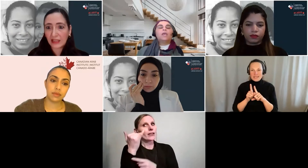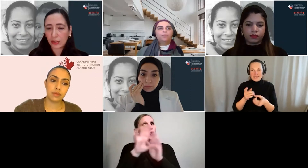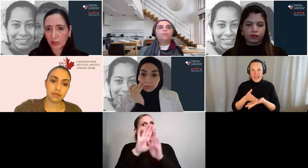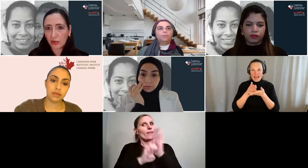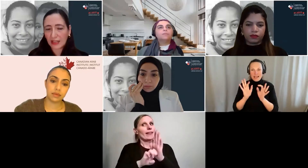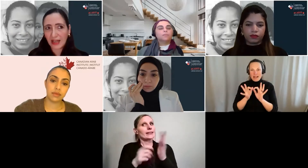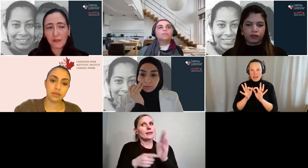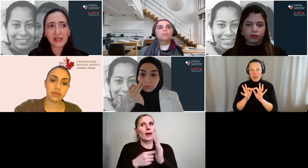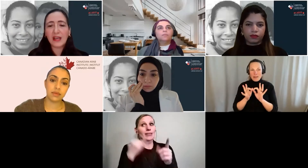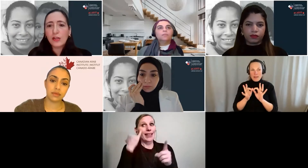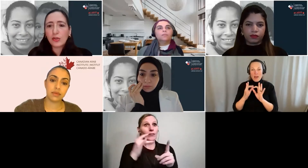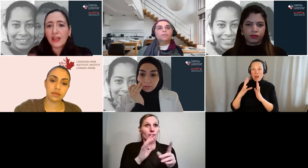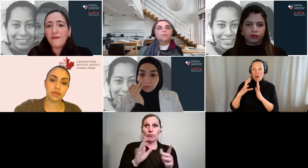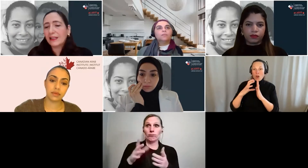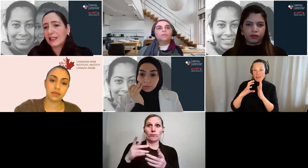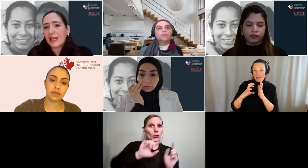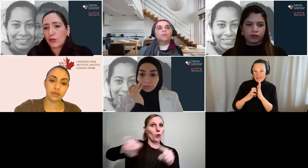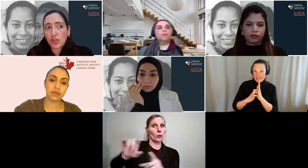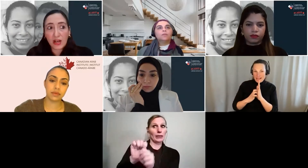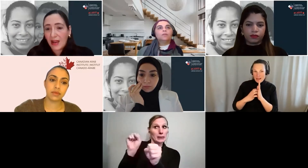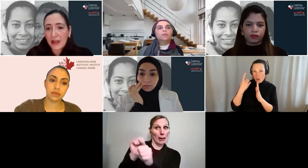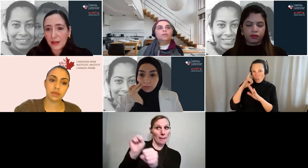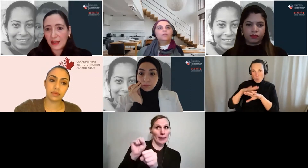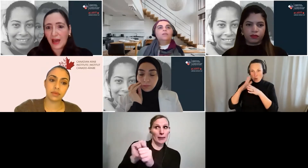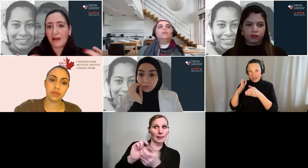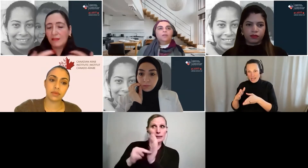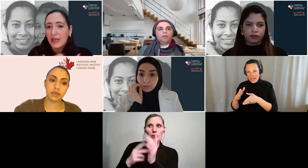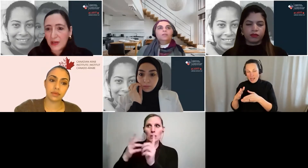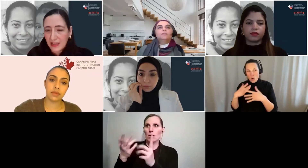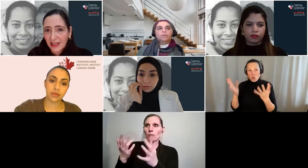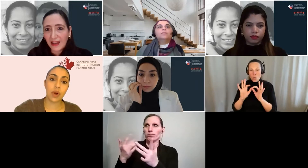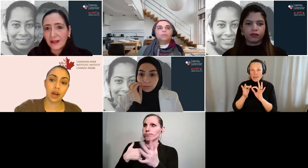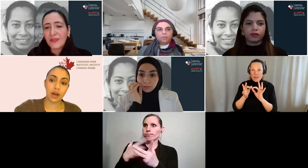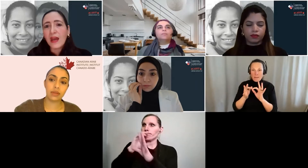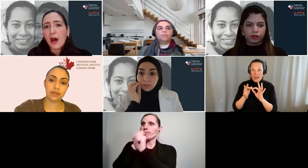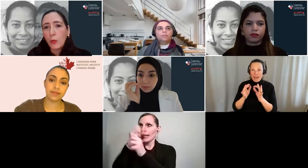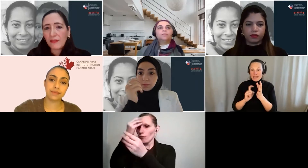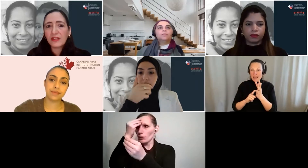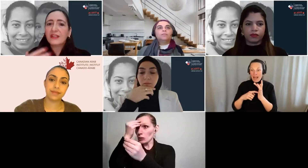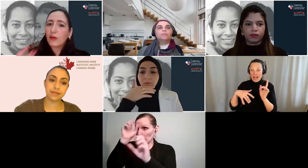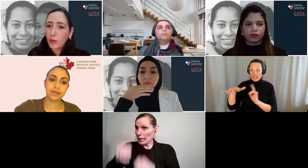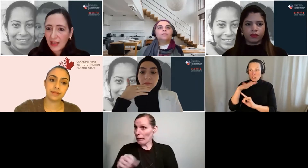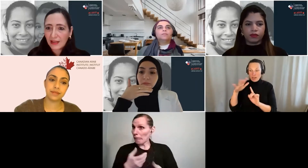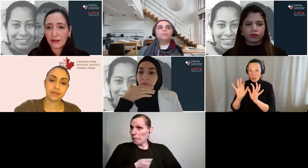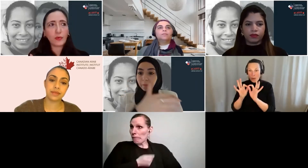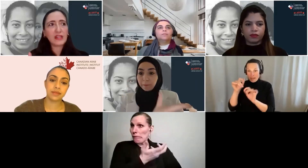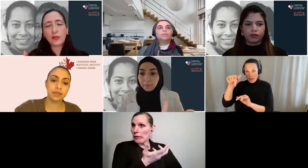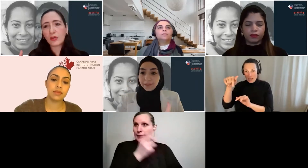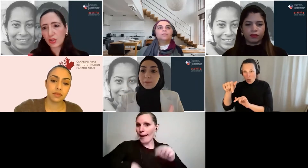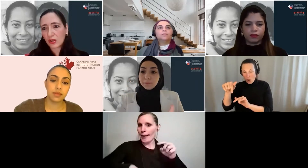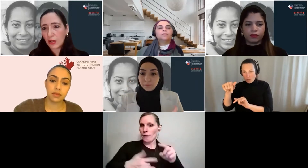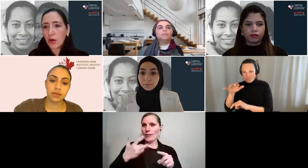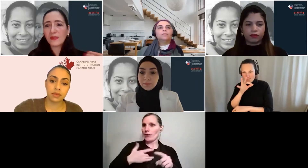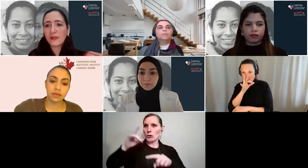that is discussed during assignments, so they feel that they cannot share anything and keep it inside. However, there are ways that